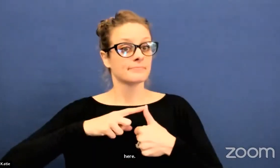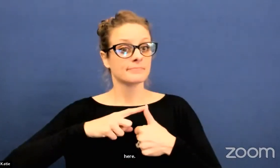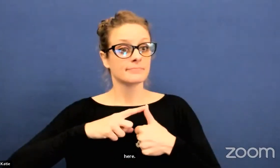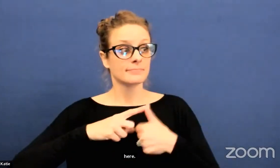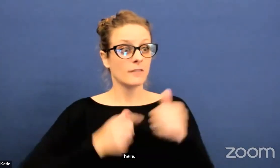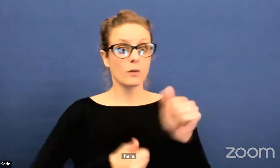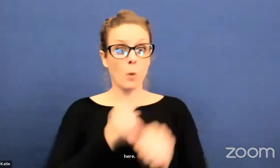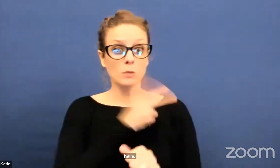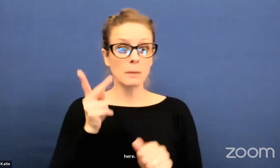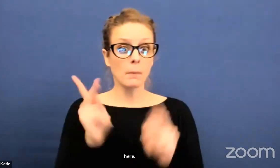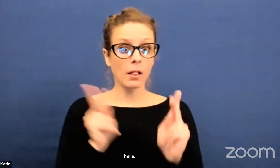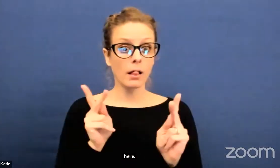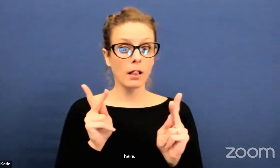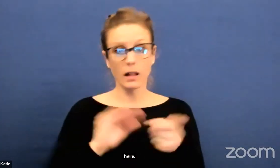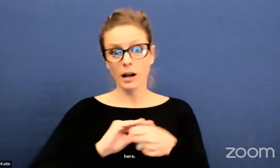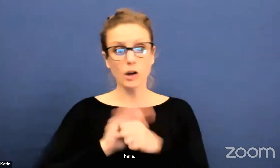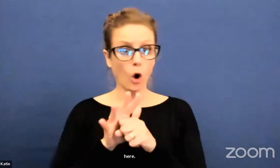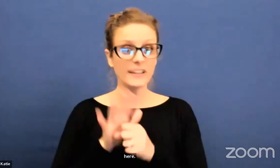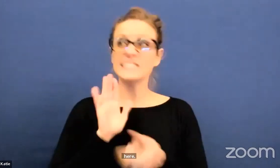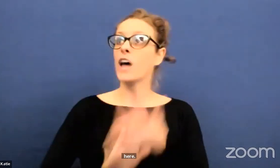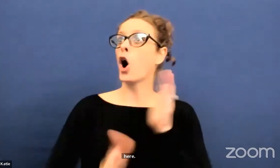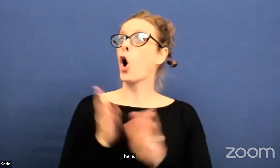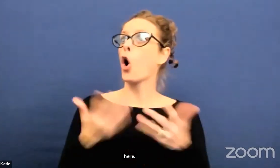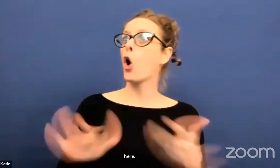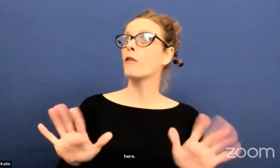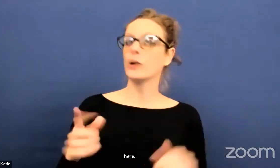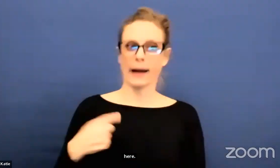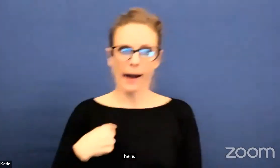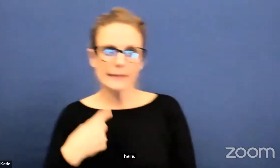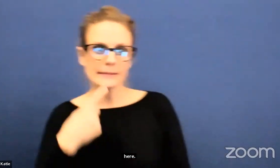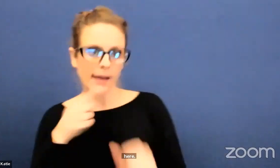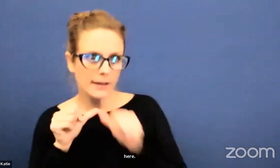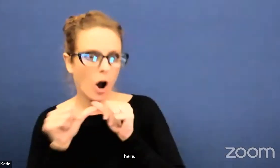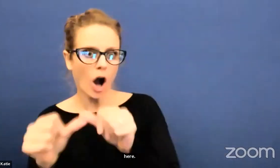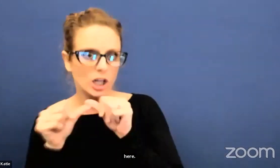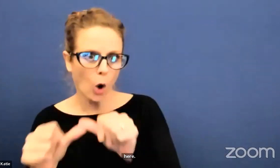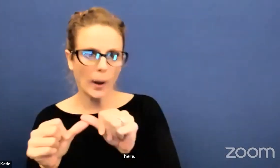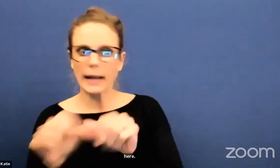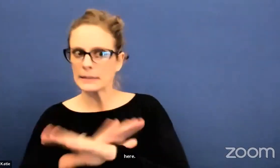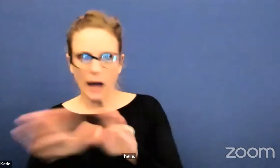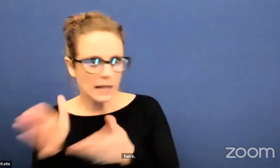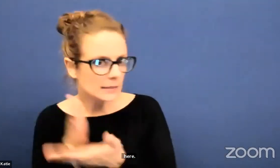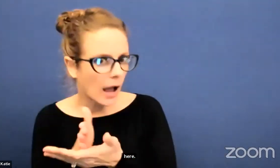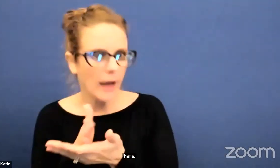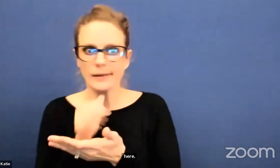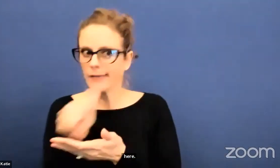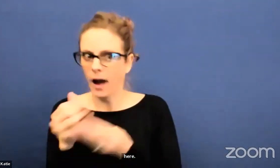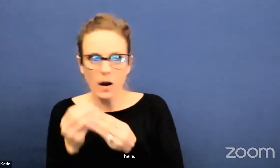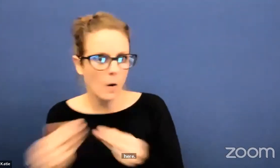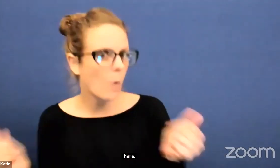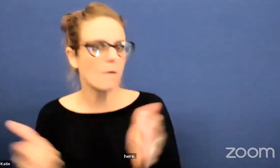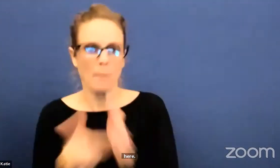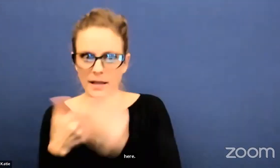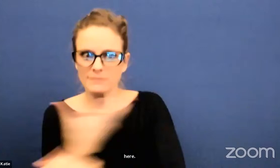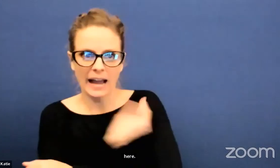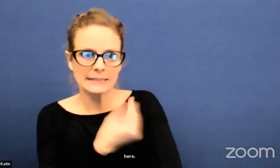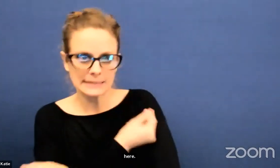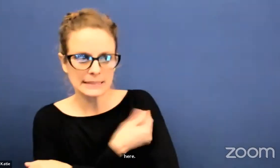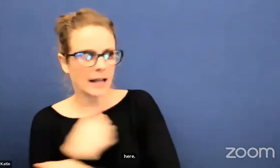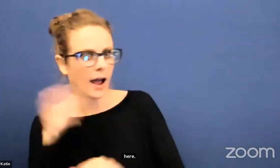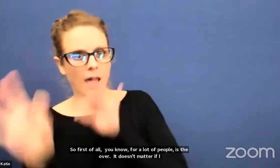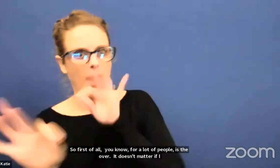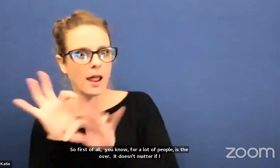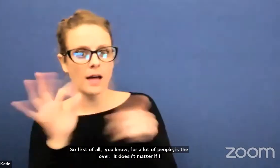over. It doesn't matter if I say there's an ongoing COVID risk and that you need to get vaccinated, you need to do these things.